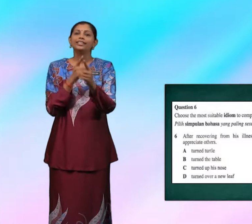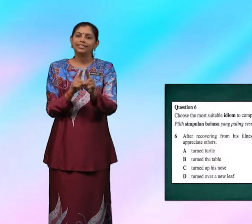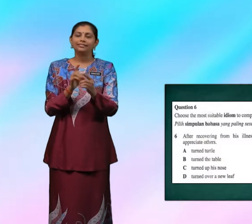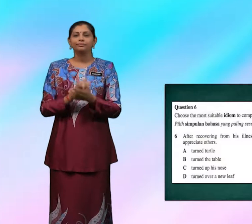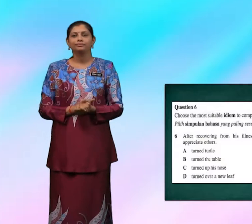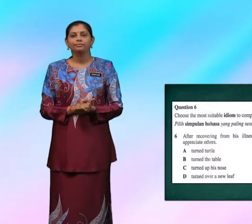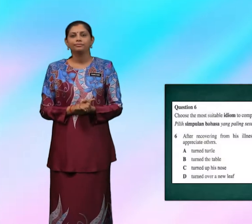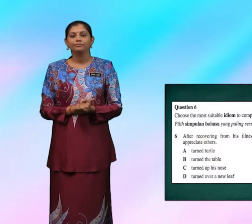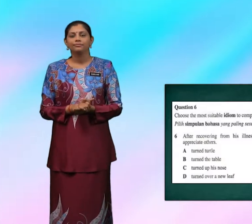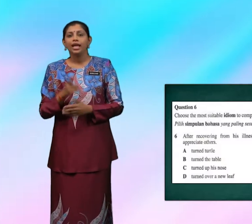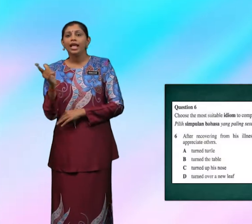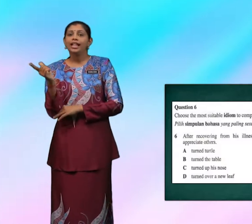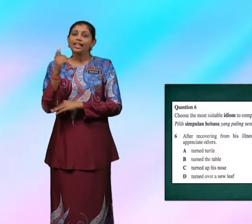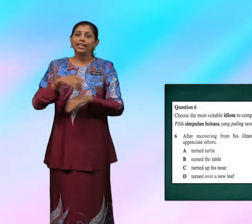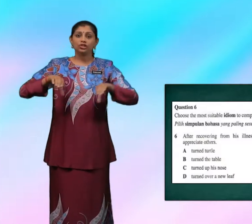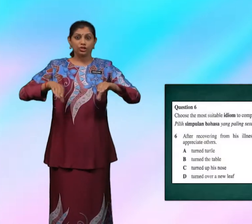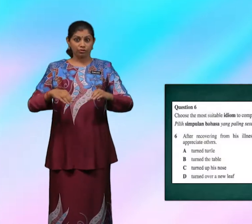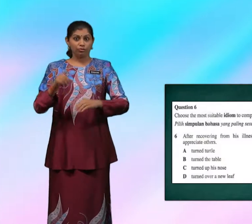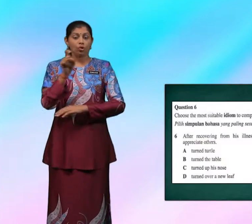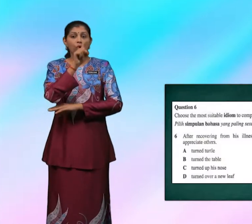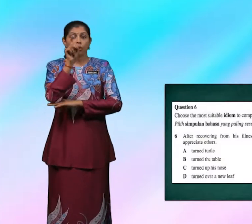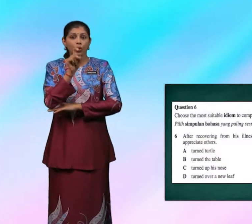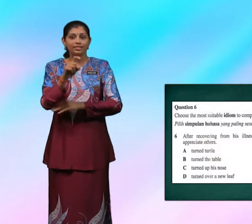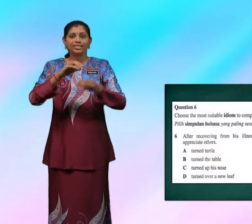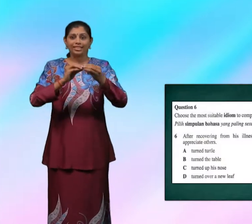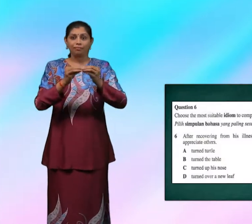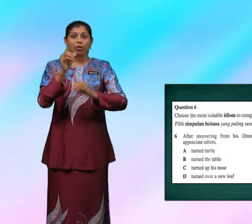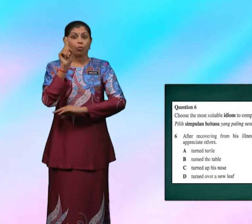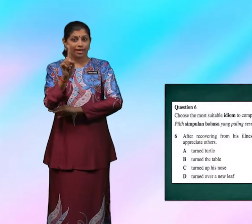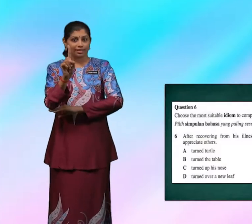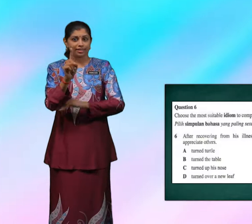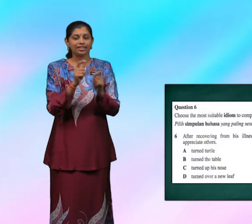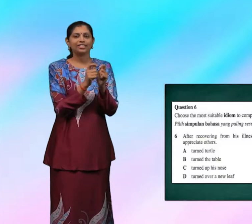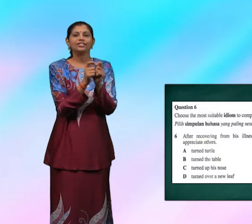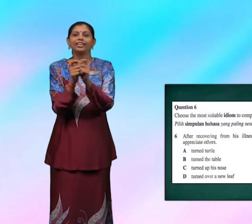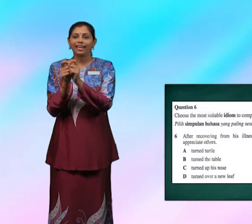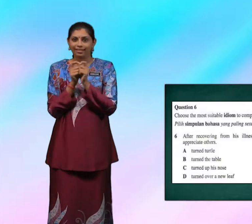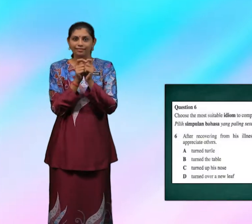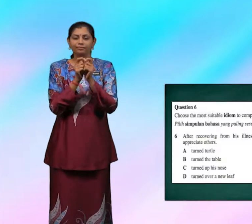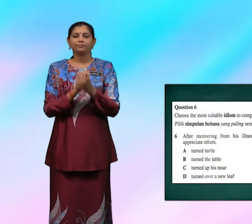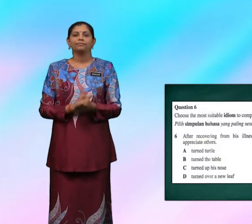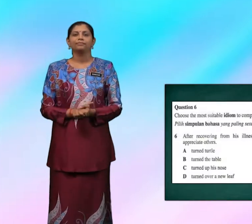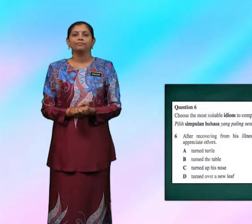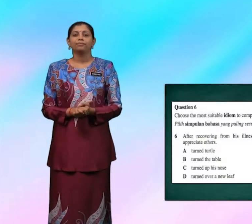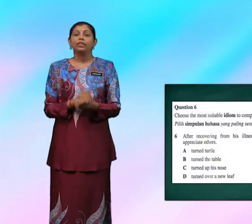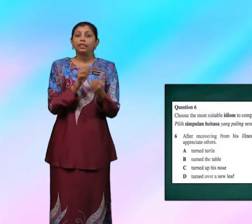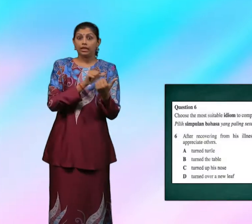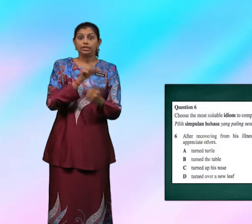answer. Let's do question number one together. This is